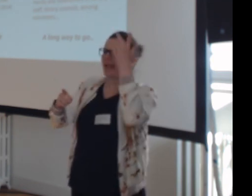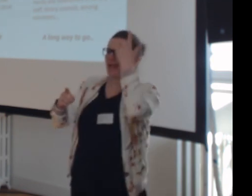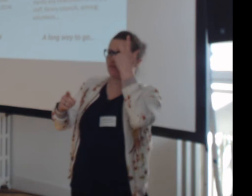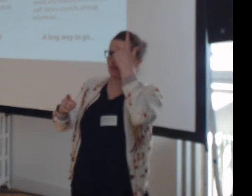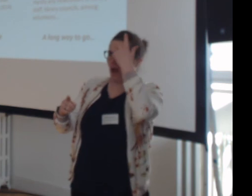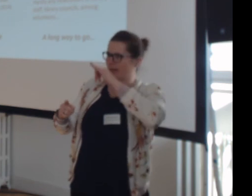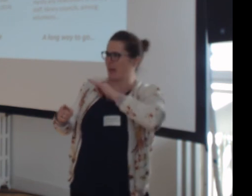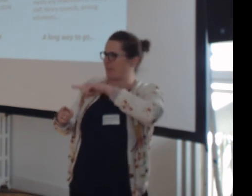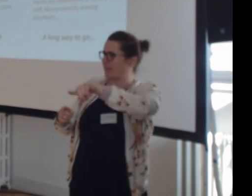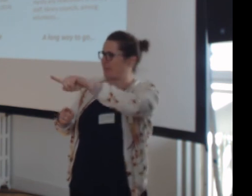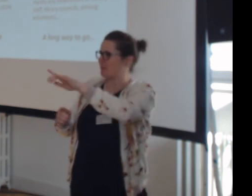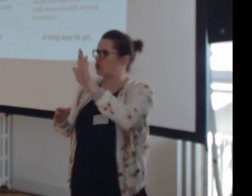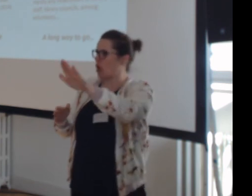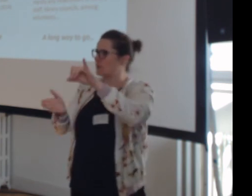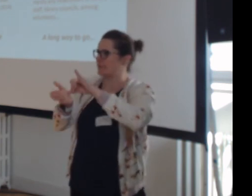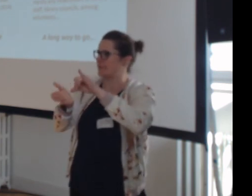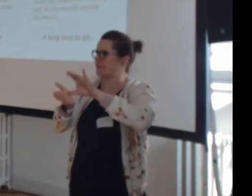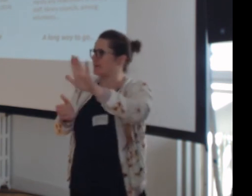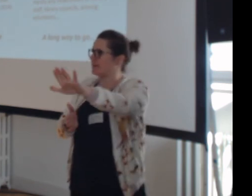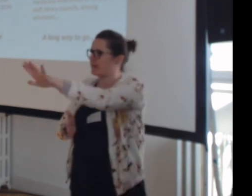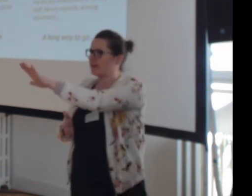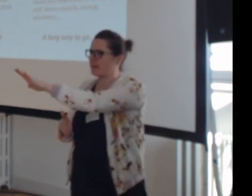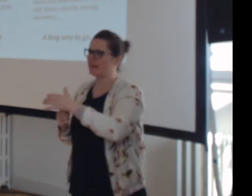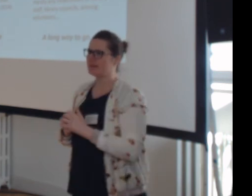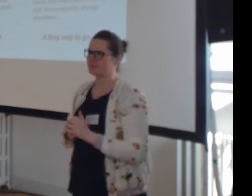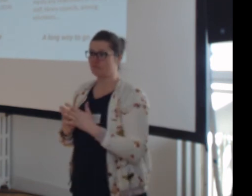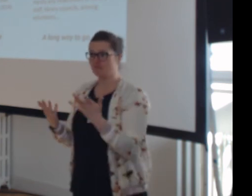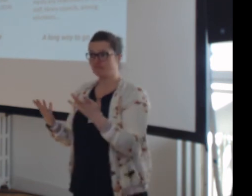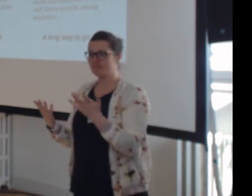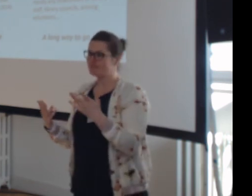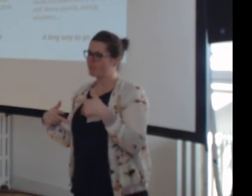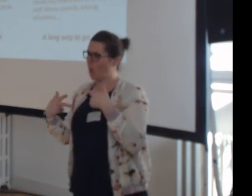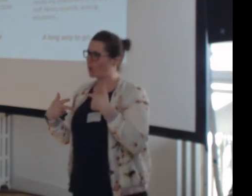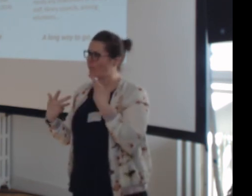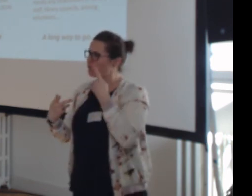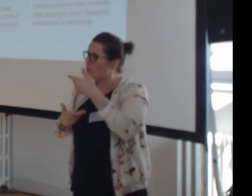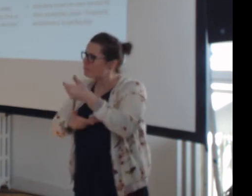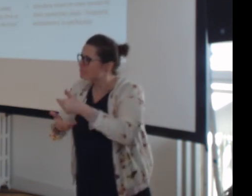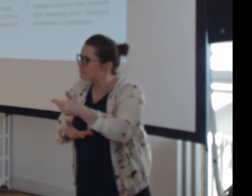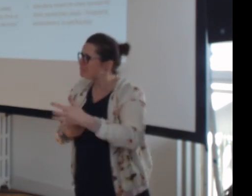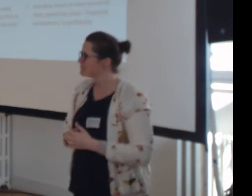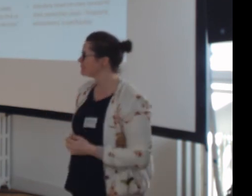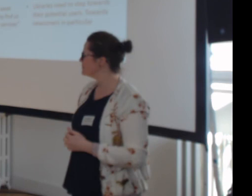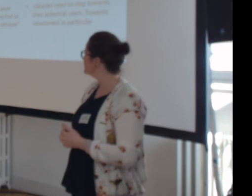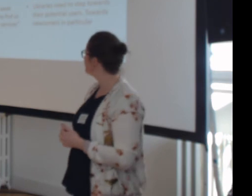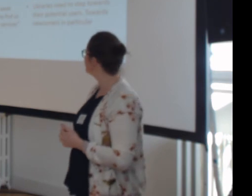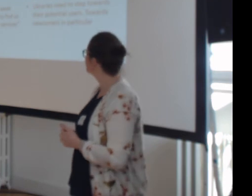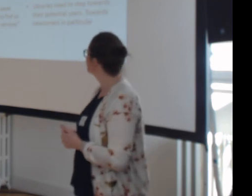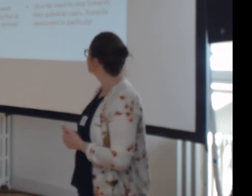experiences in your country, in your cities. It would be nice to talk about this.